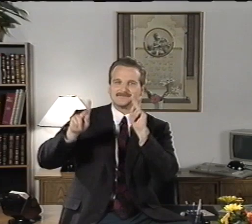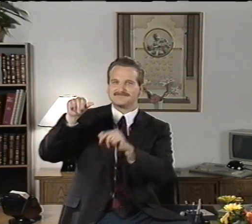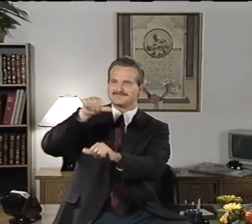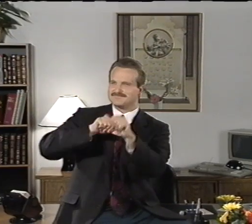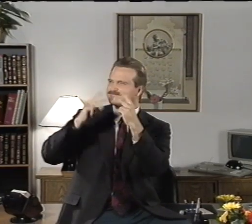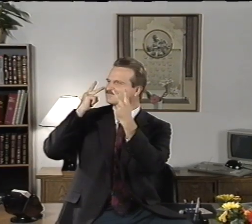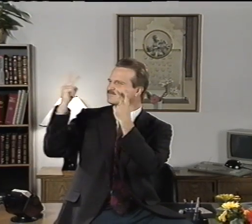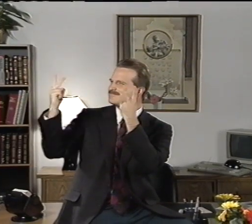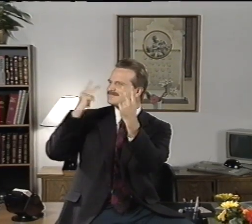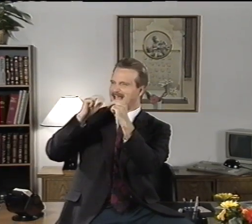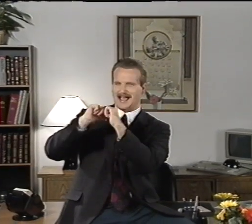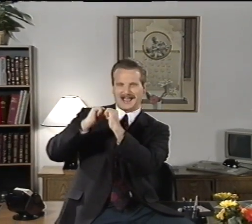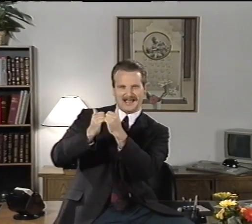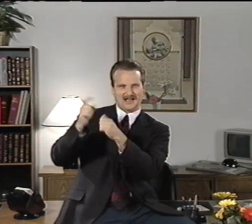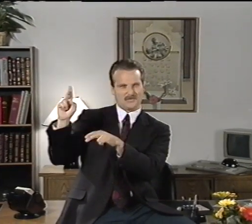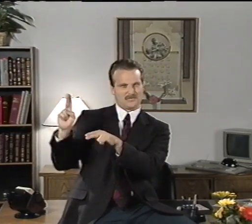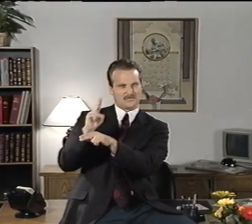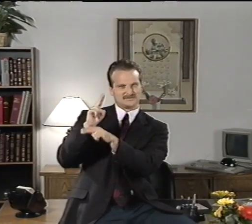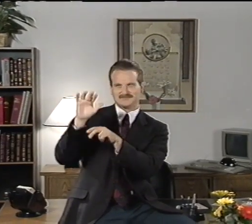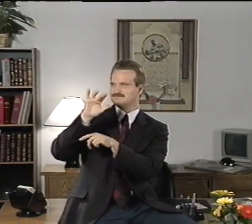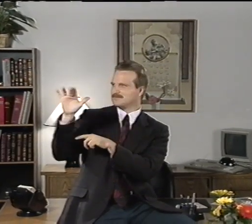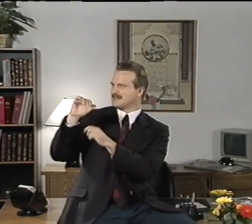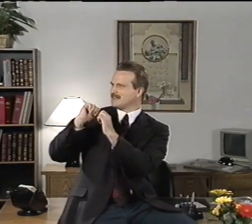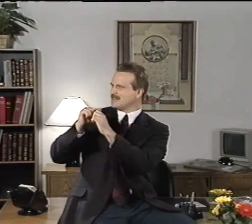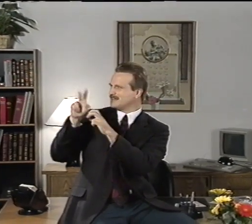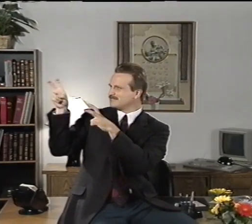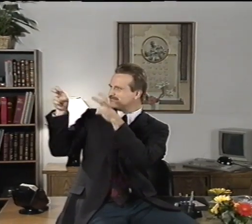community and see how they use fingerspelling naturally.